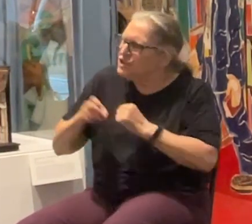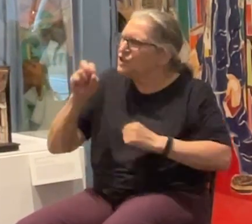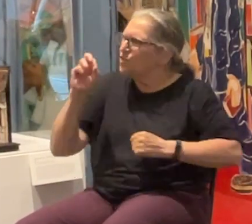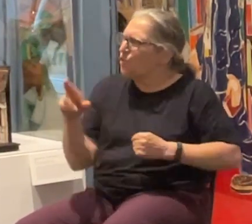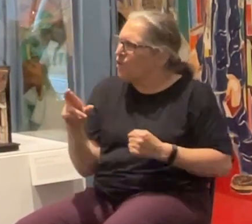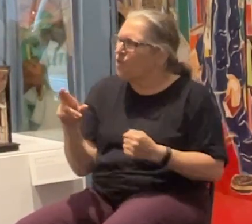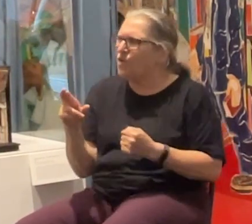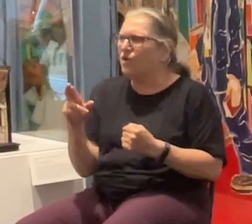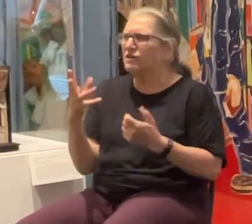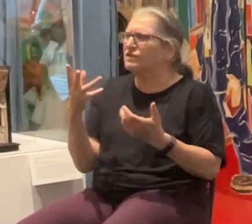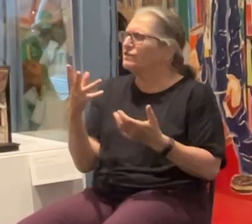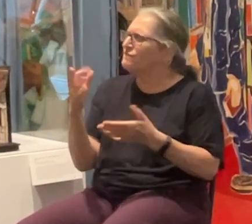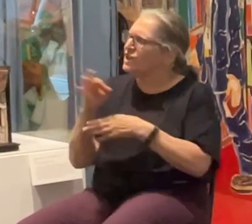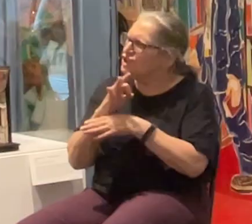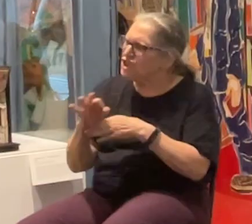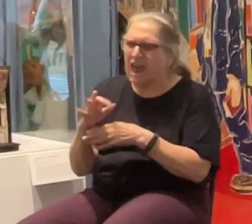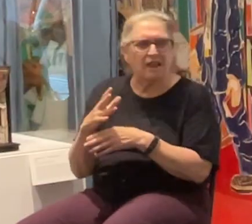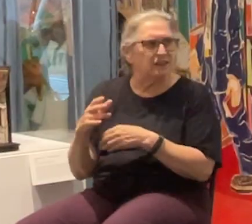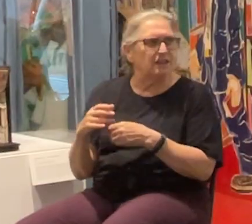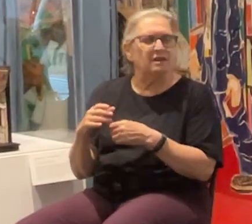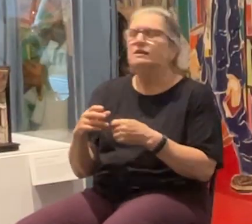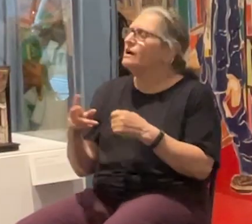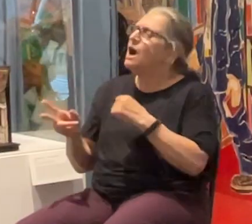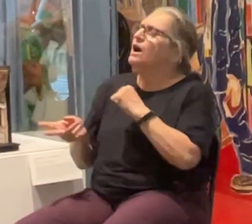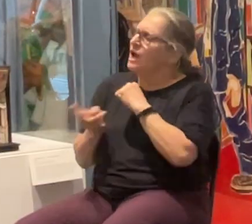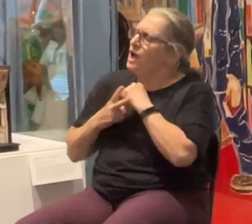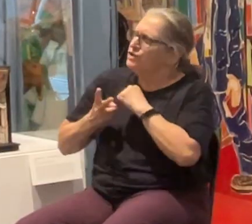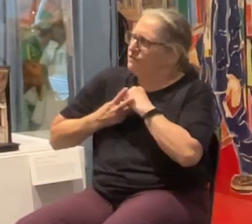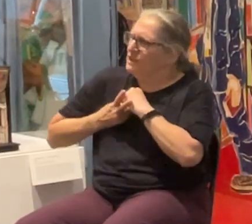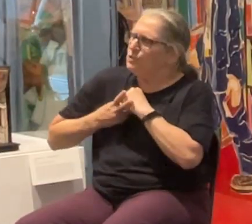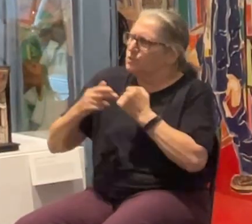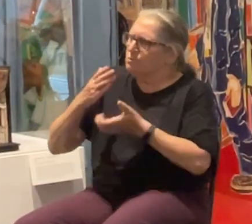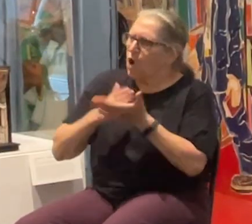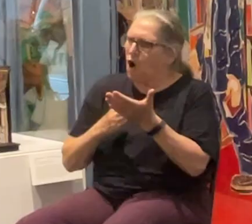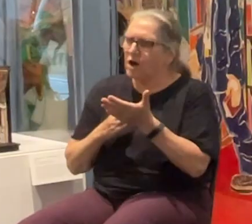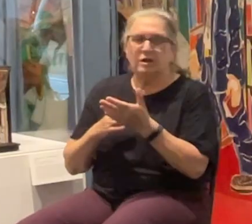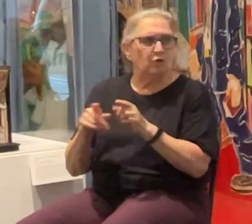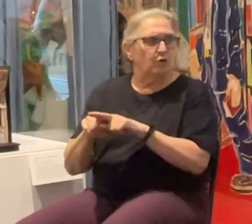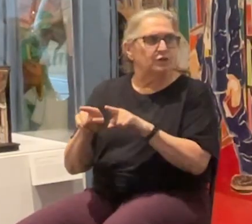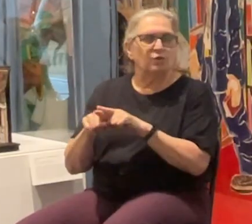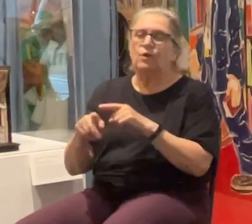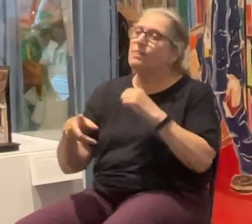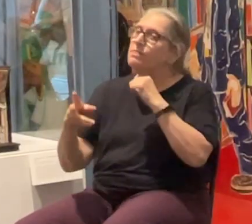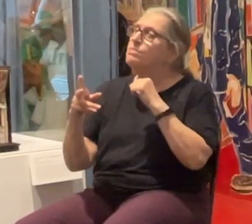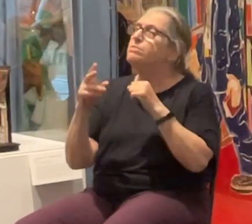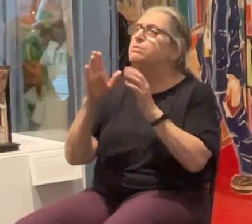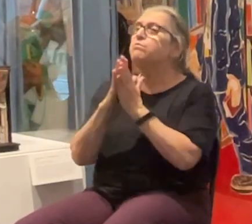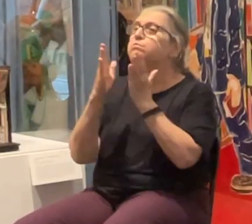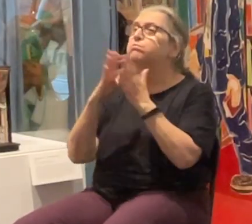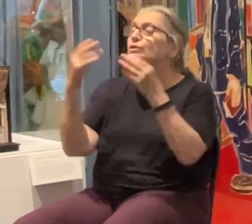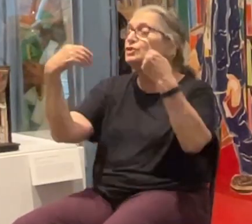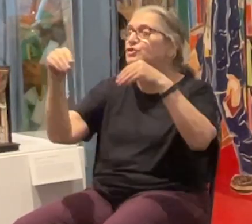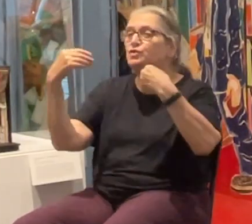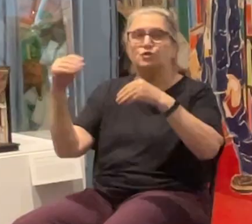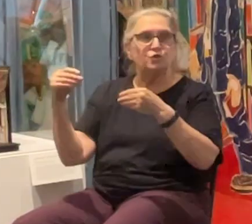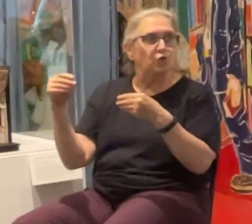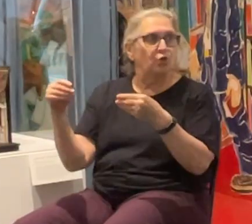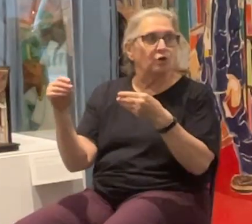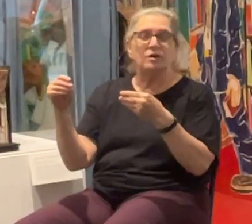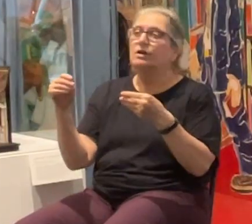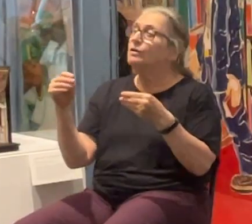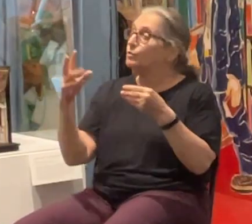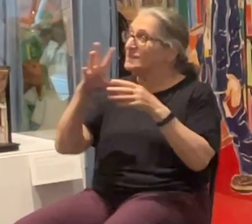few reasons. Conservation was certainly part of it. Also, when the bookstore was first installed, we did not have our lobby